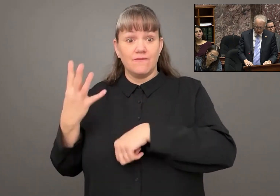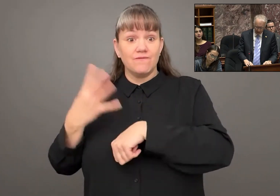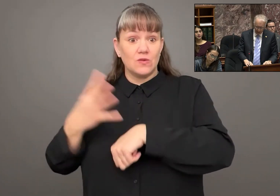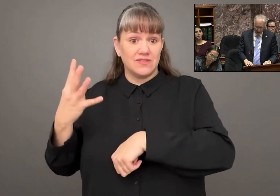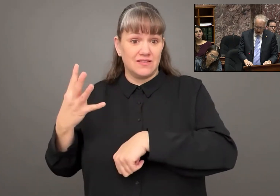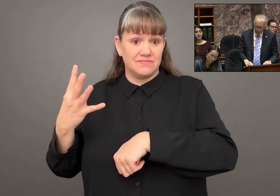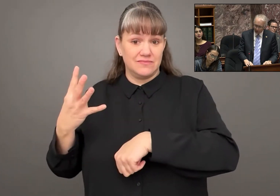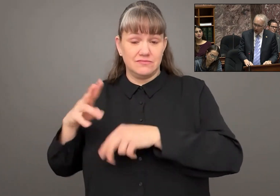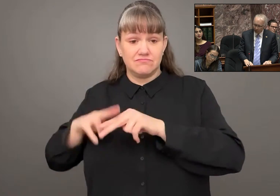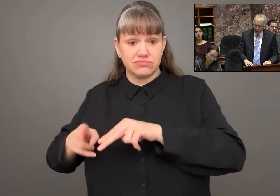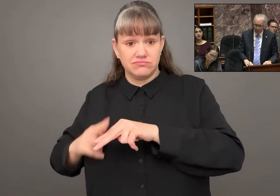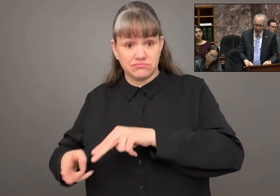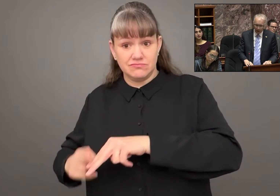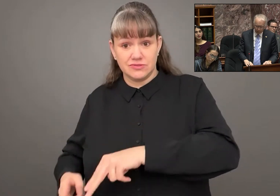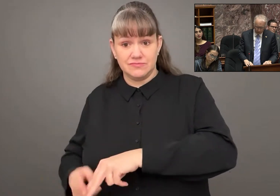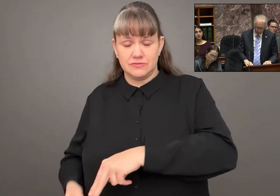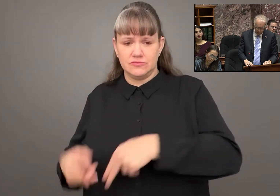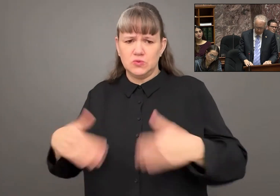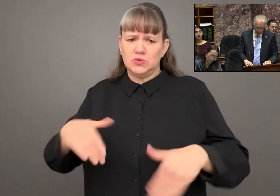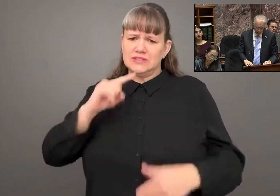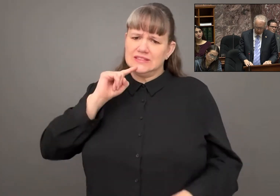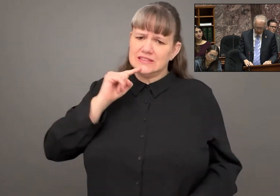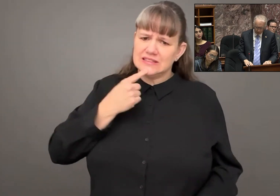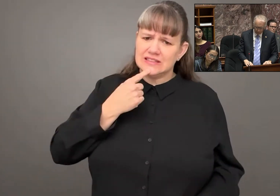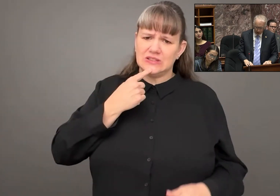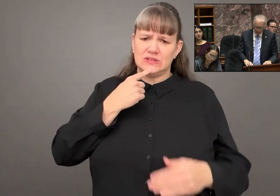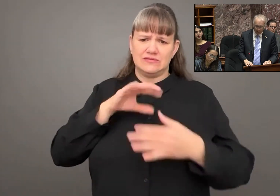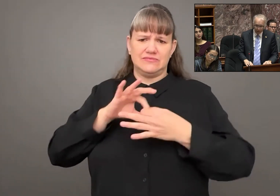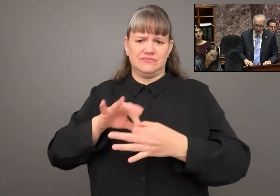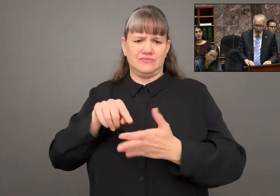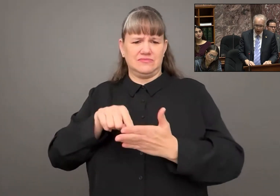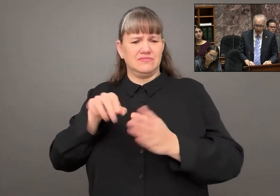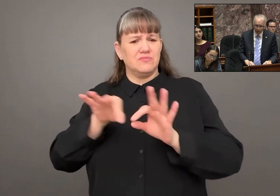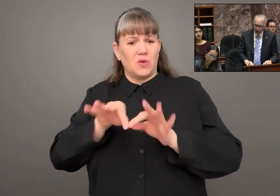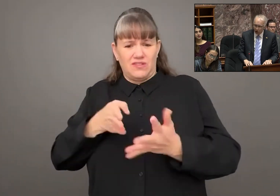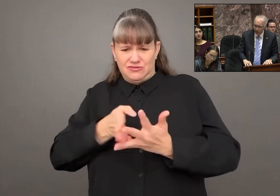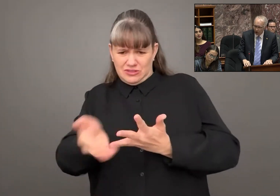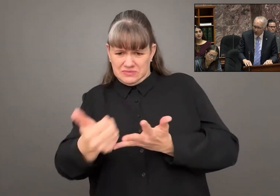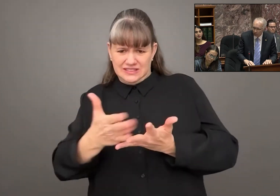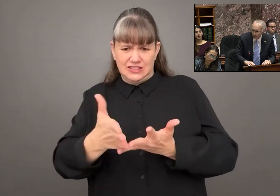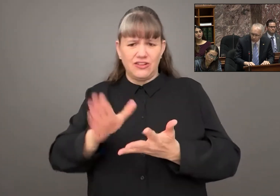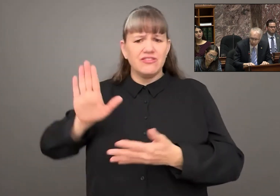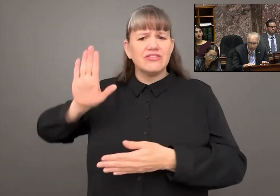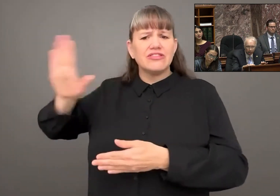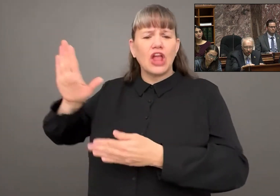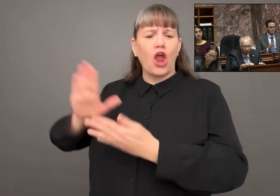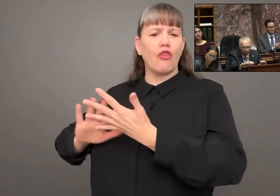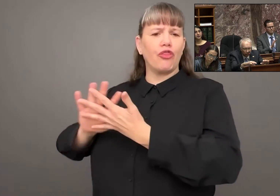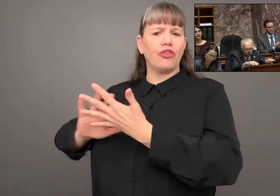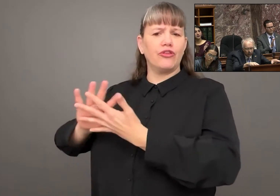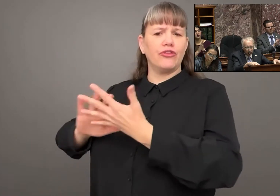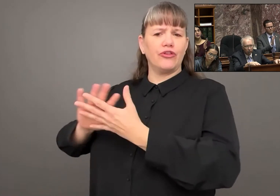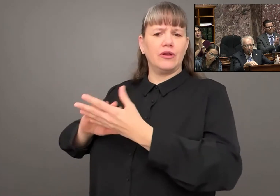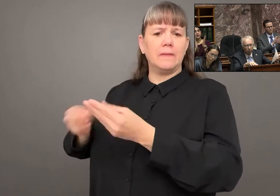House exactly how this government will make up the $3 billion of lost revenue in their budget.